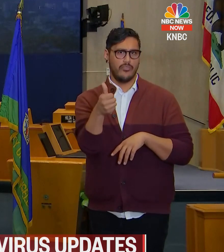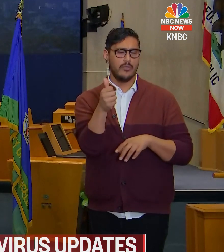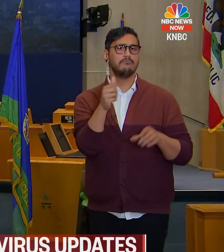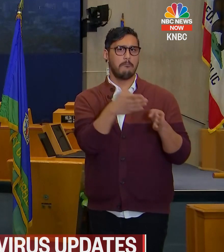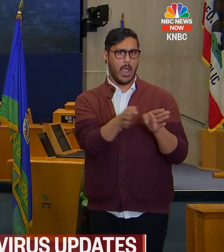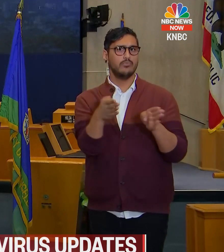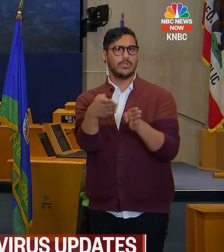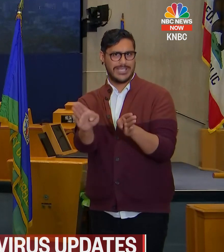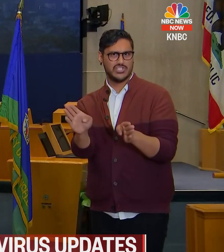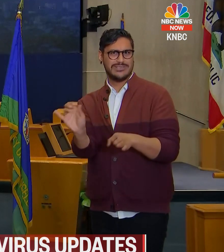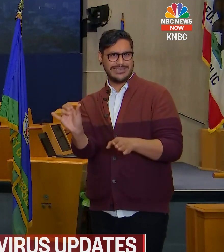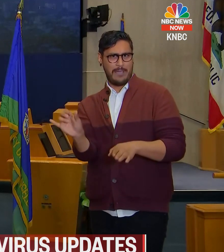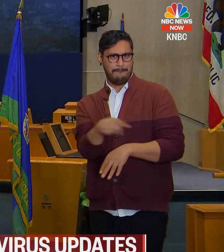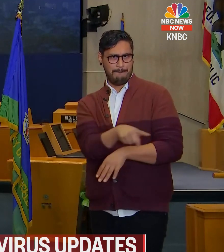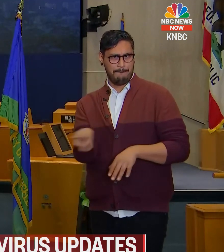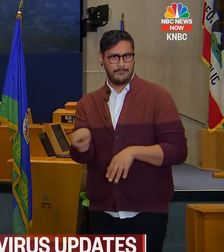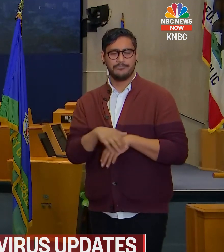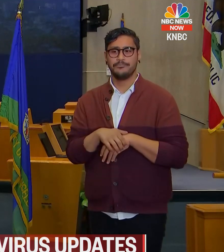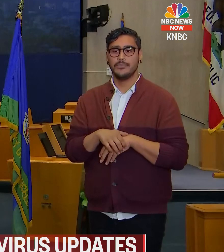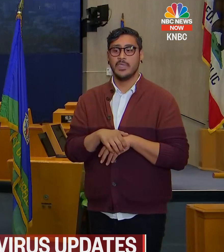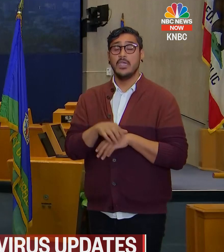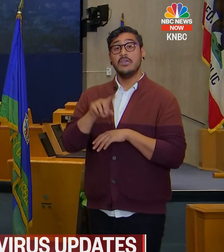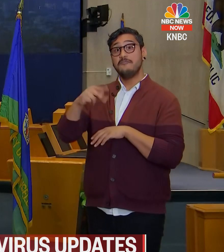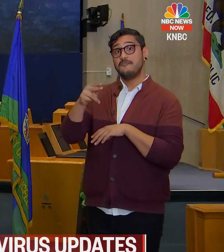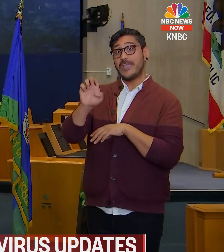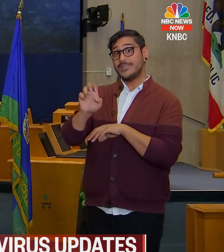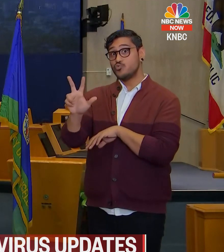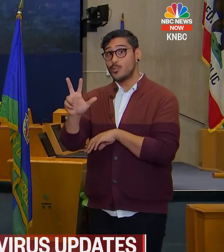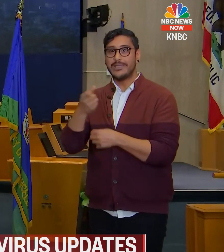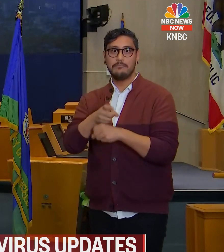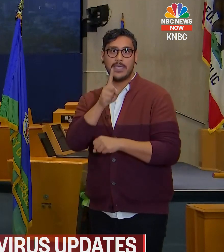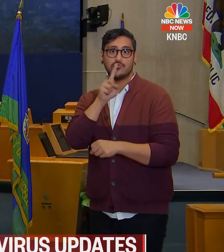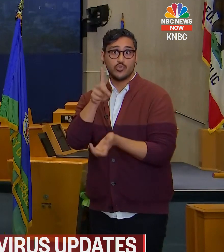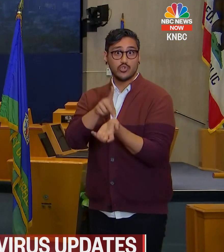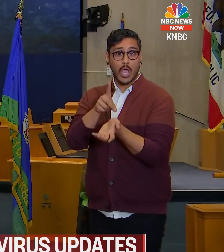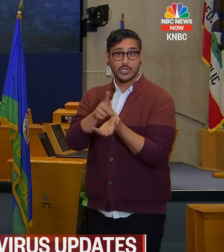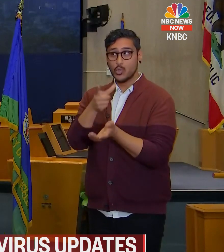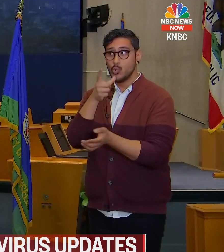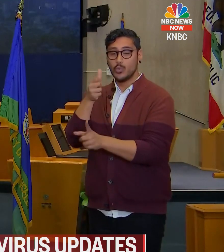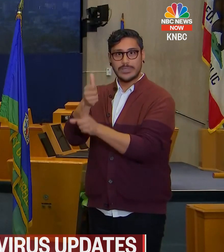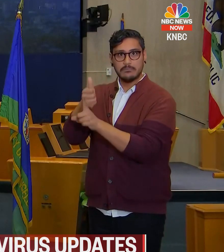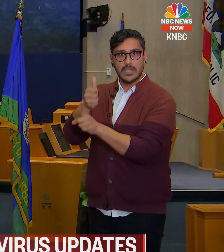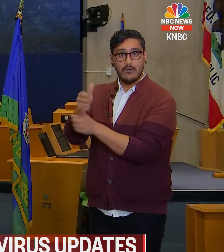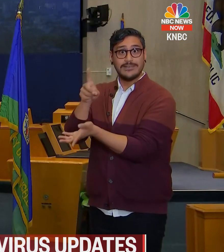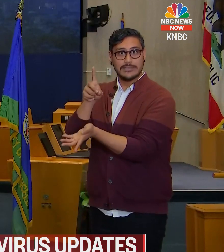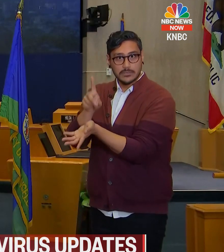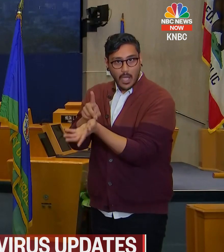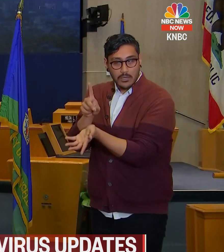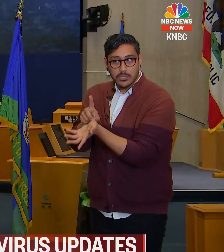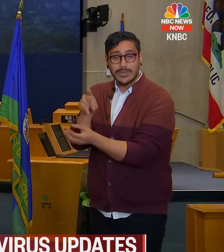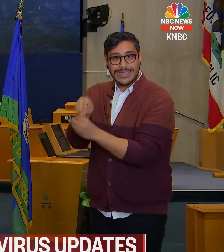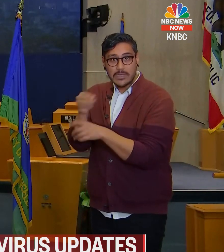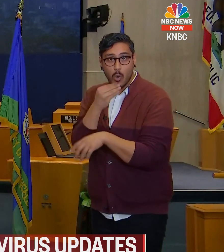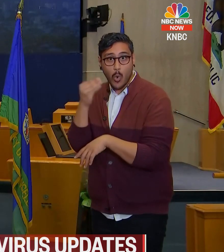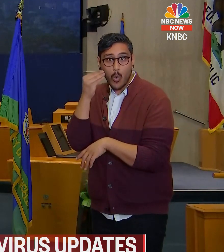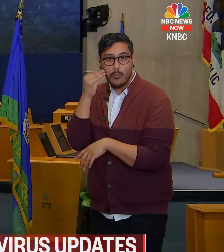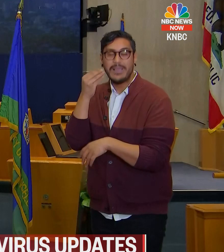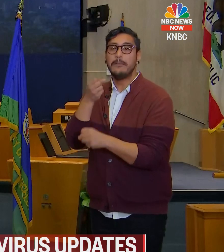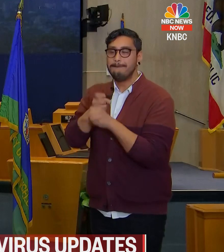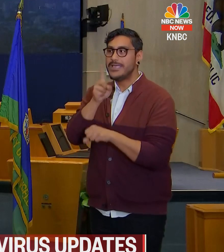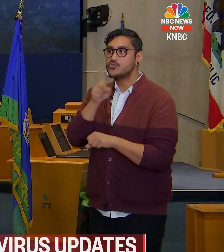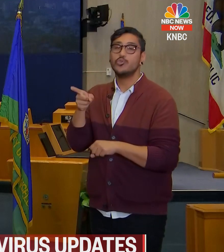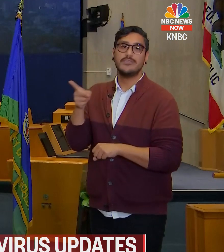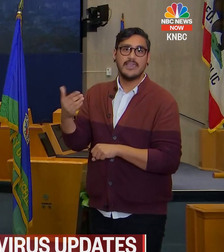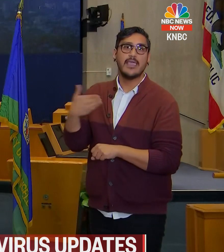populations. Phase 3 is ensuring that doctors who are taking care of patients that are at home have access to be able to get the testing that they need